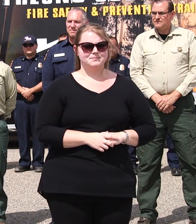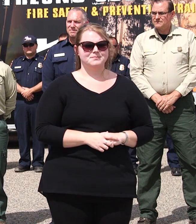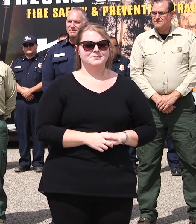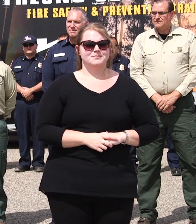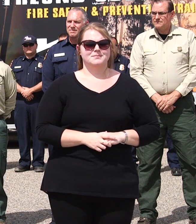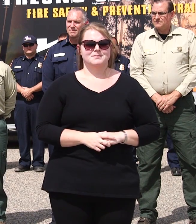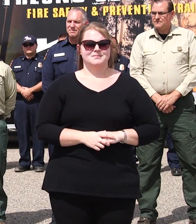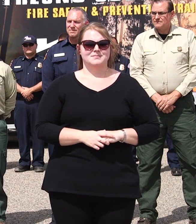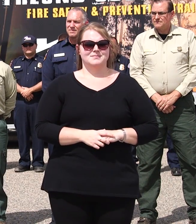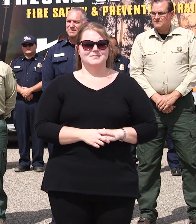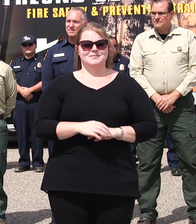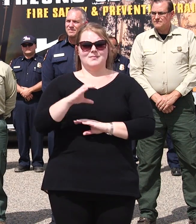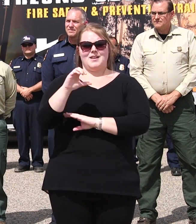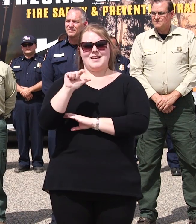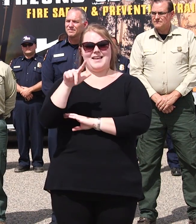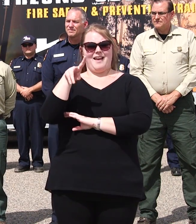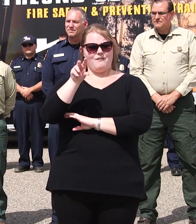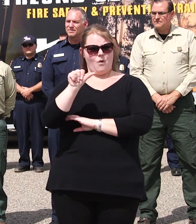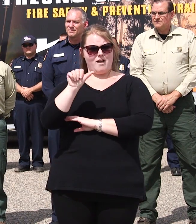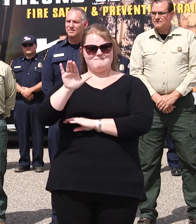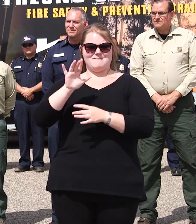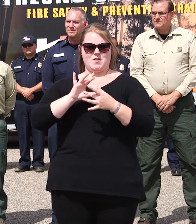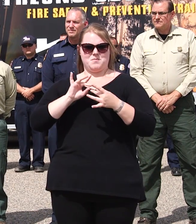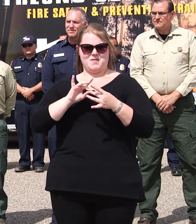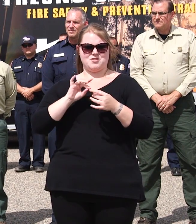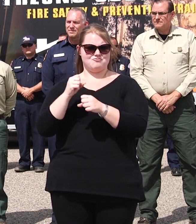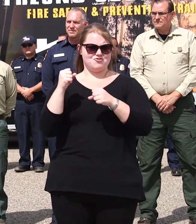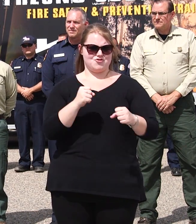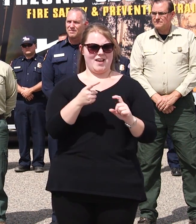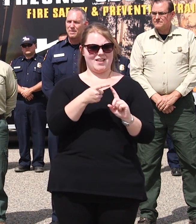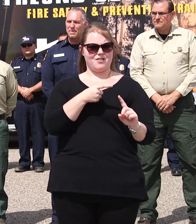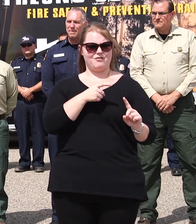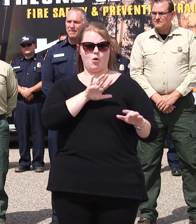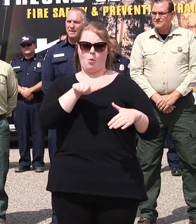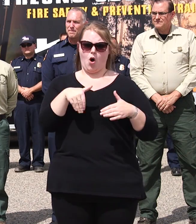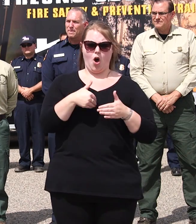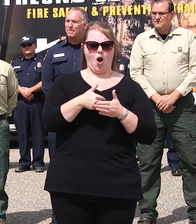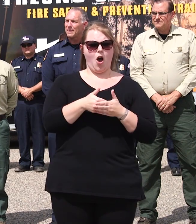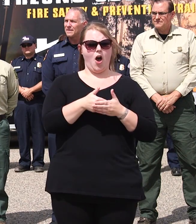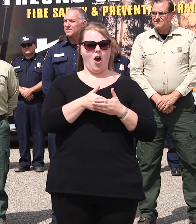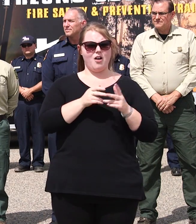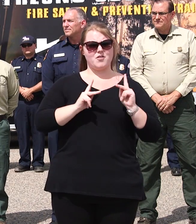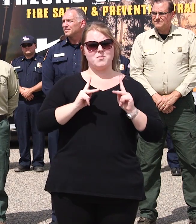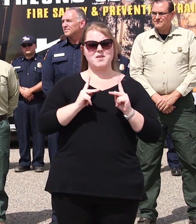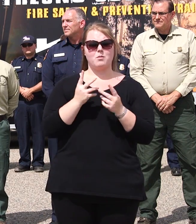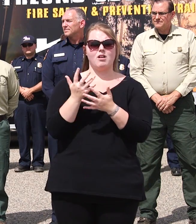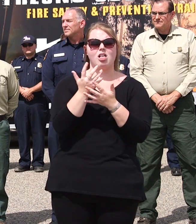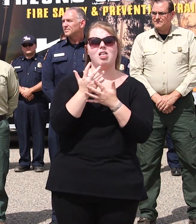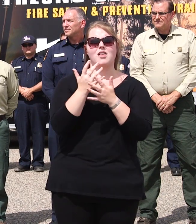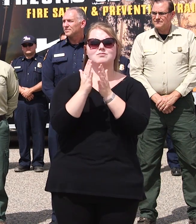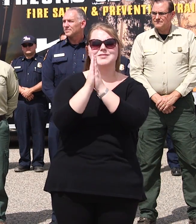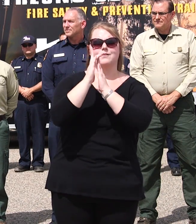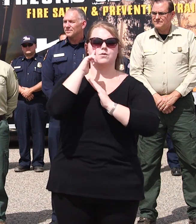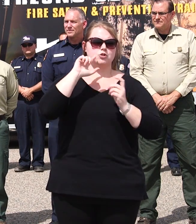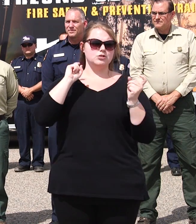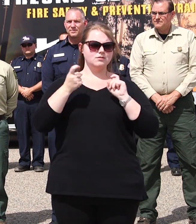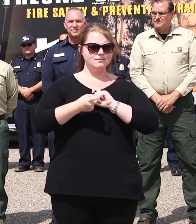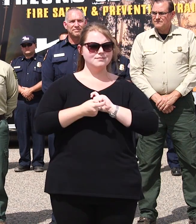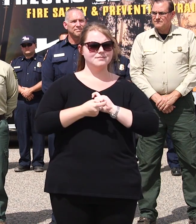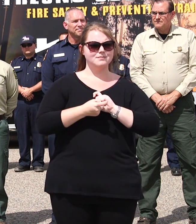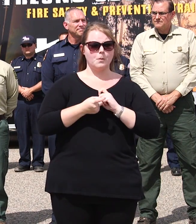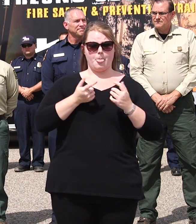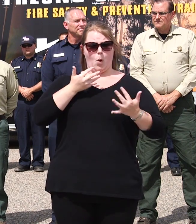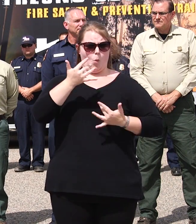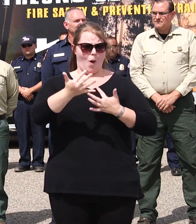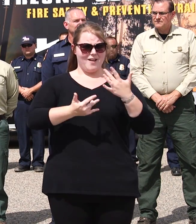The strength of CAFWA's message is derived from the disparate voices collectively calling for change. And Wildfire Awareness Week is